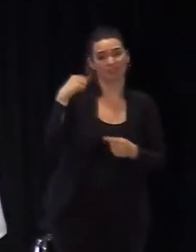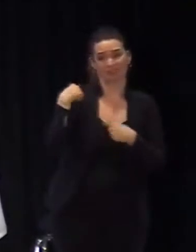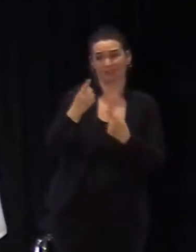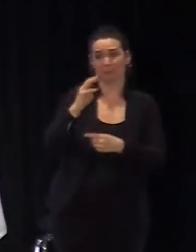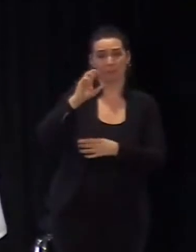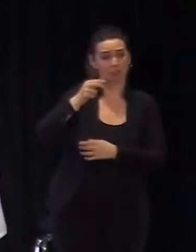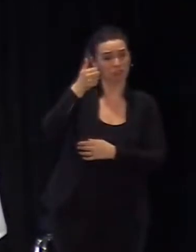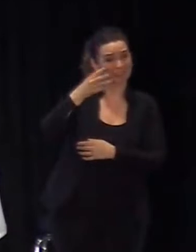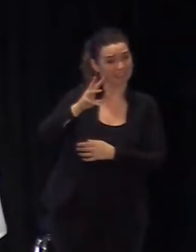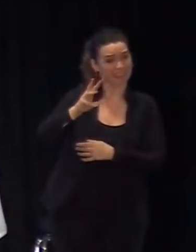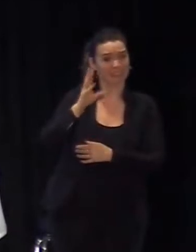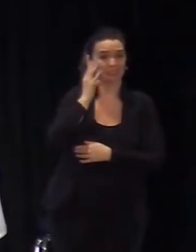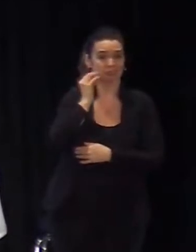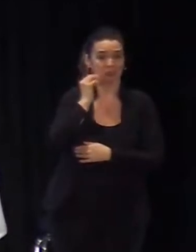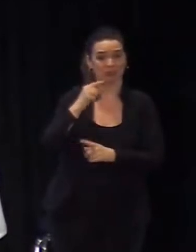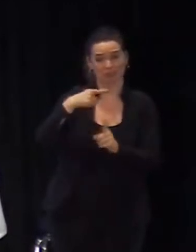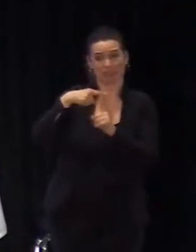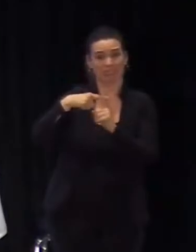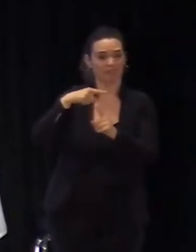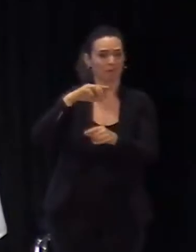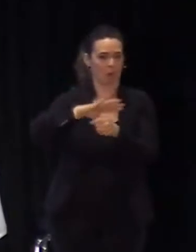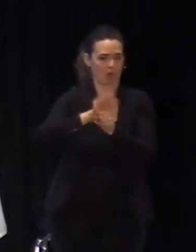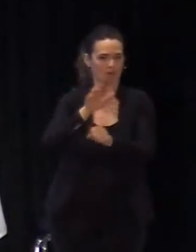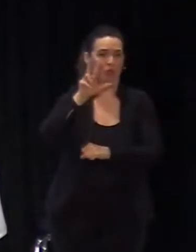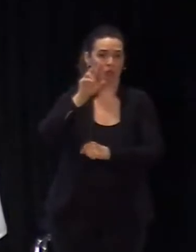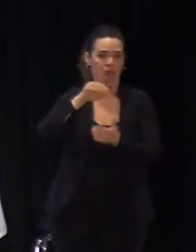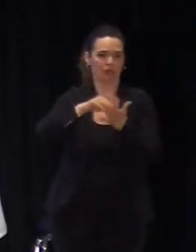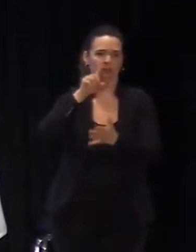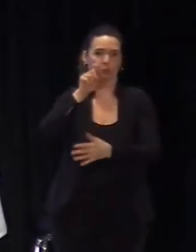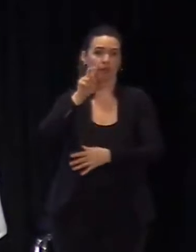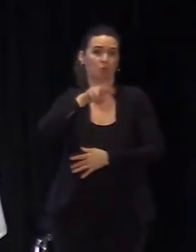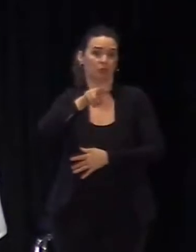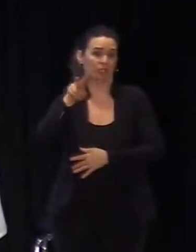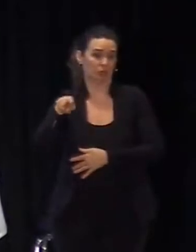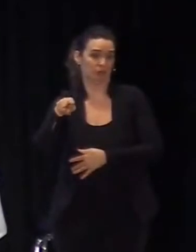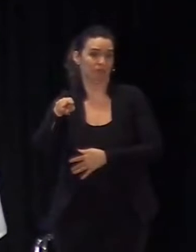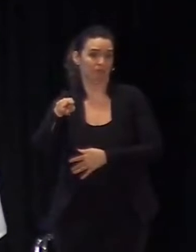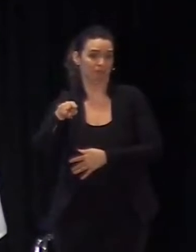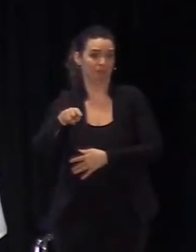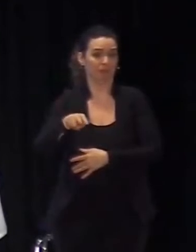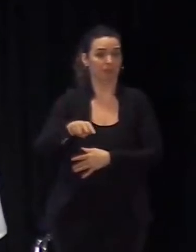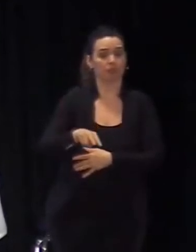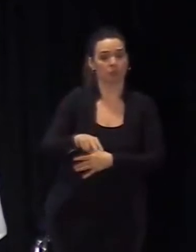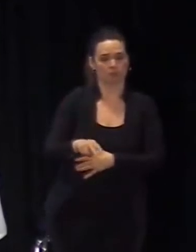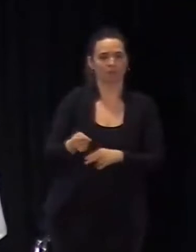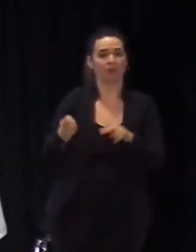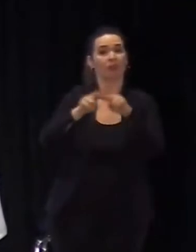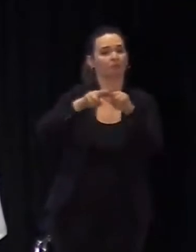since March 16th. That's up 70 from yesterday.